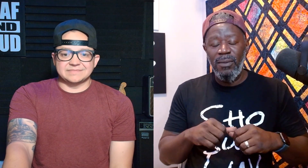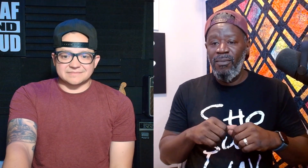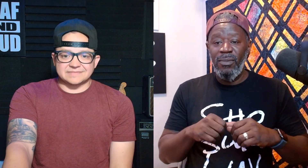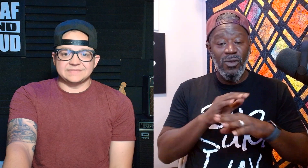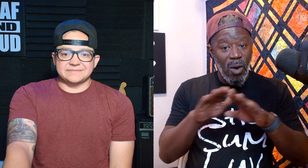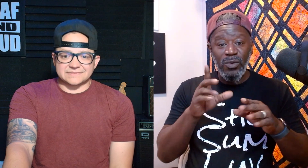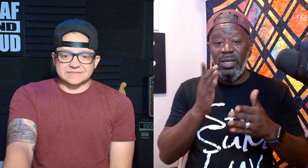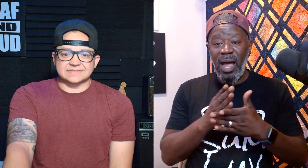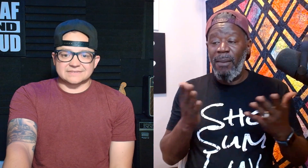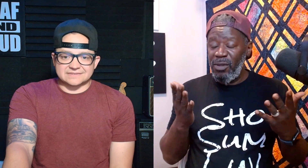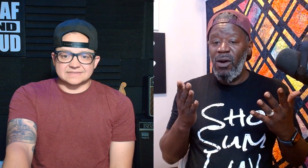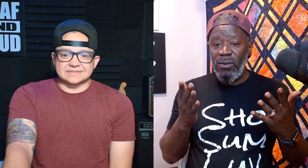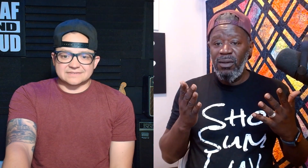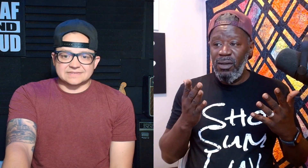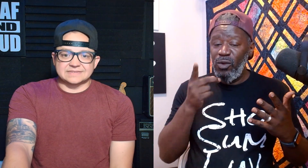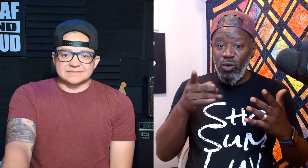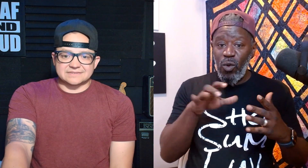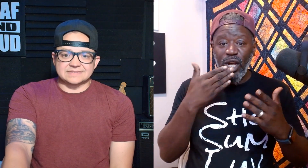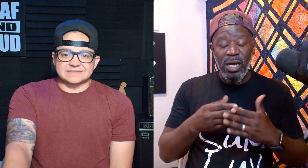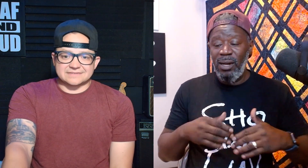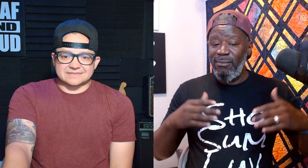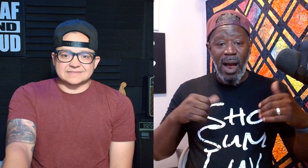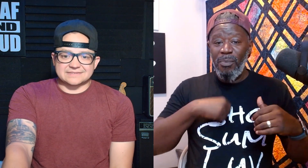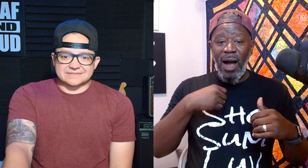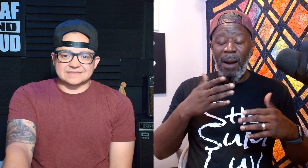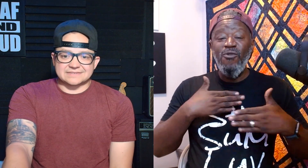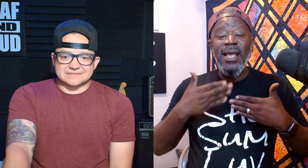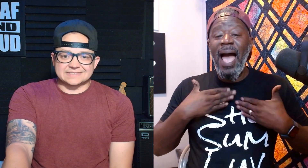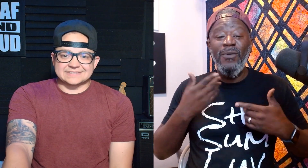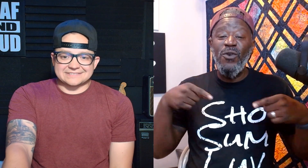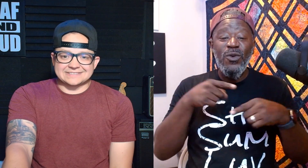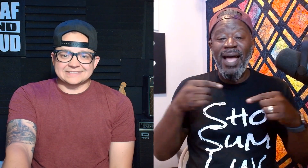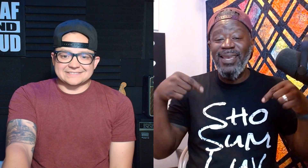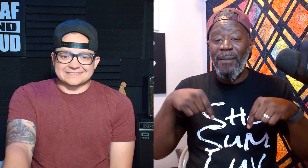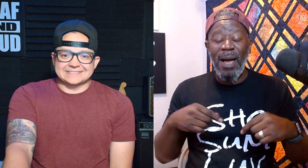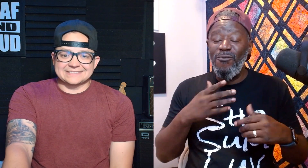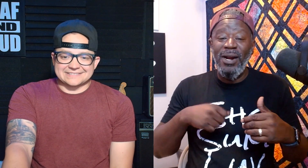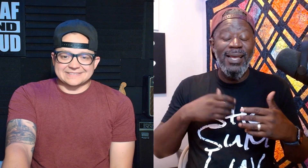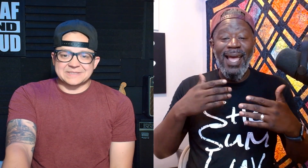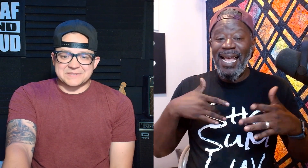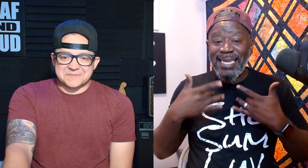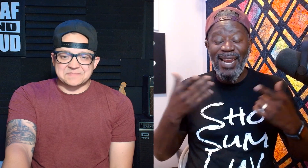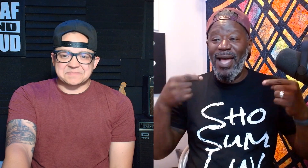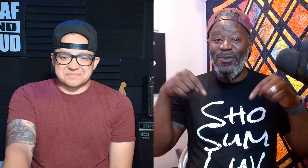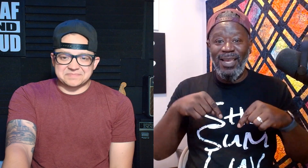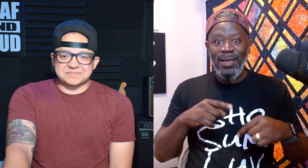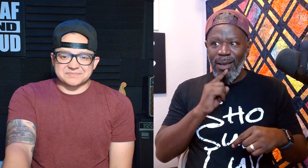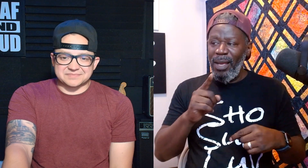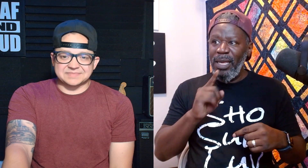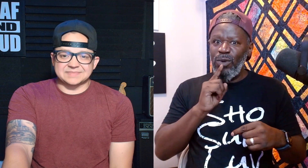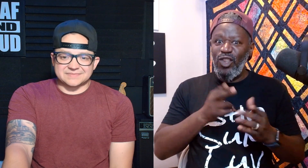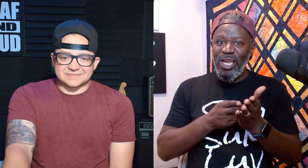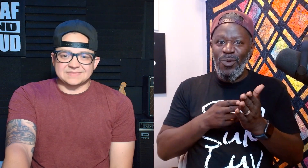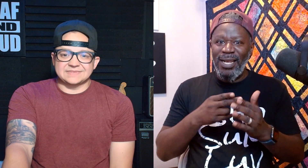keep going. Don't you stop, you know? You're doing good. I'm proud. I'm really happy for you guys to come here. I'm really excited you guys to say.